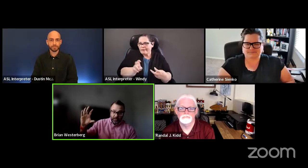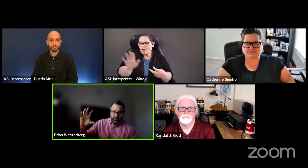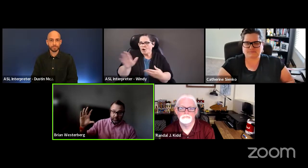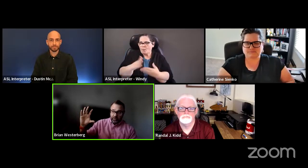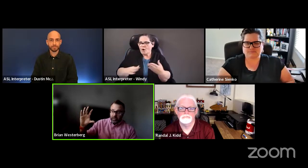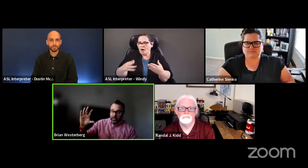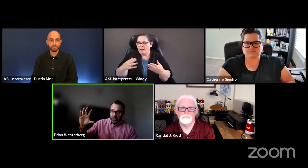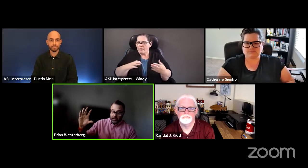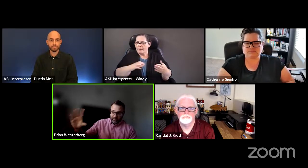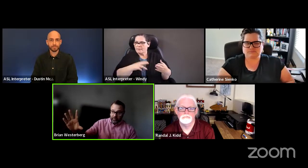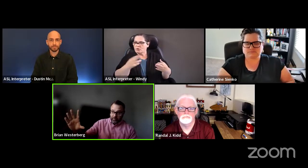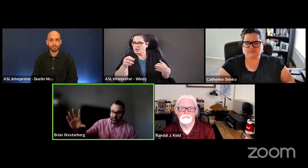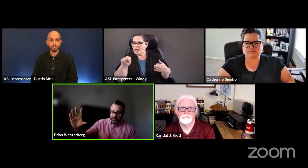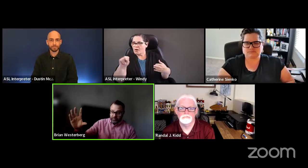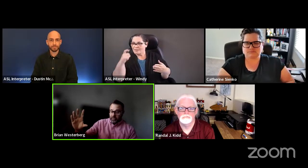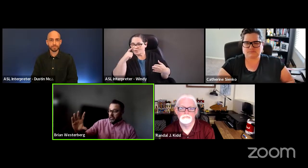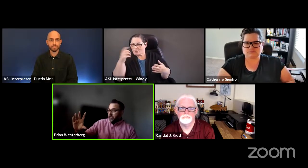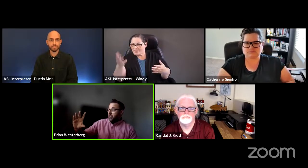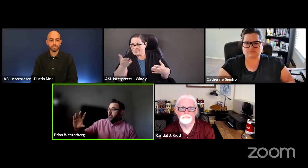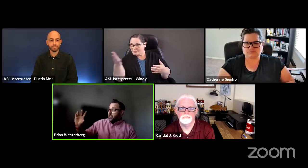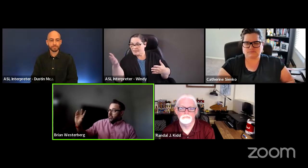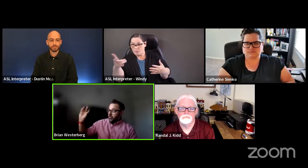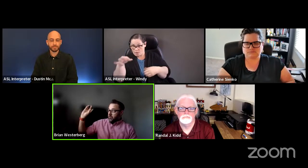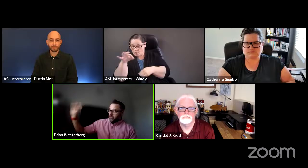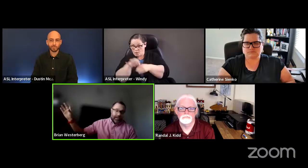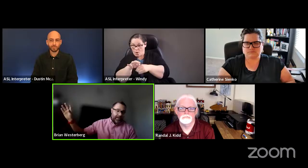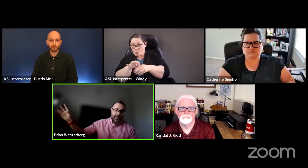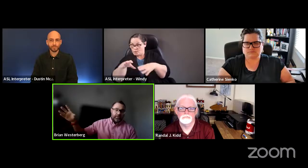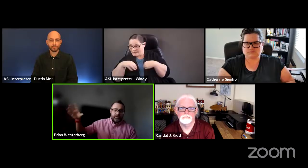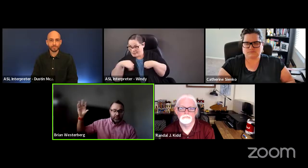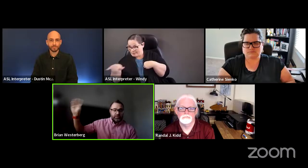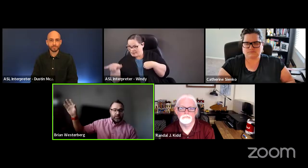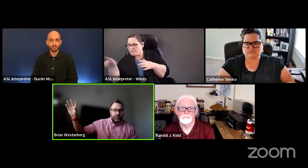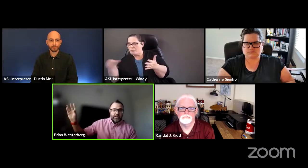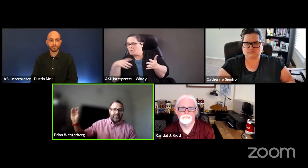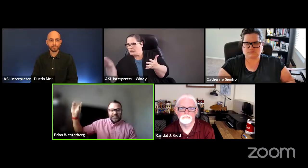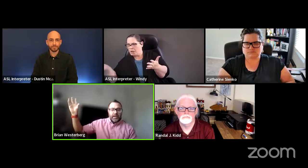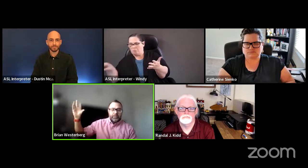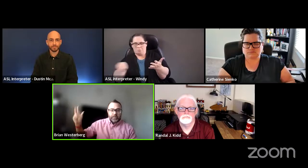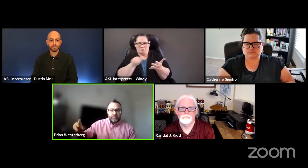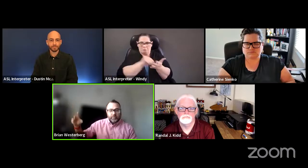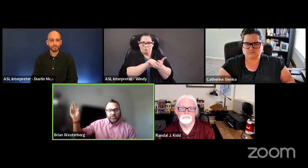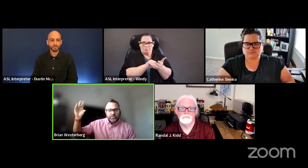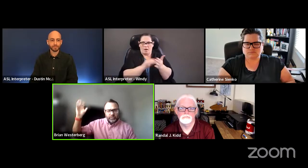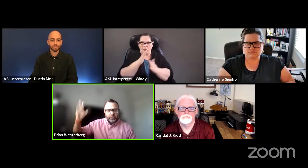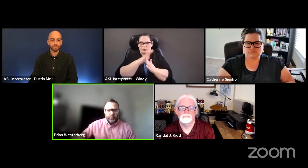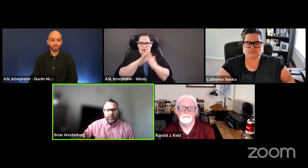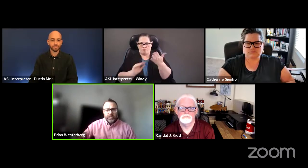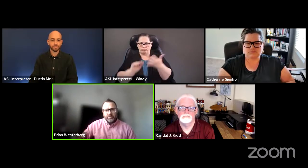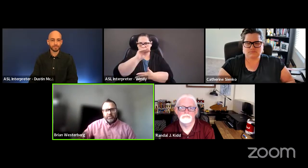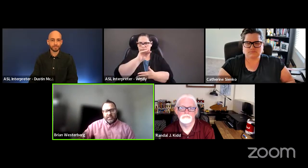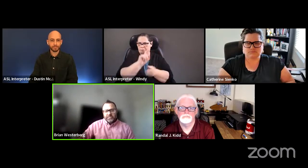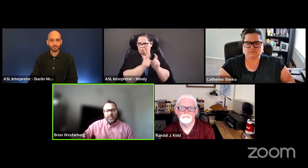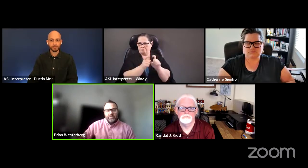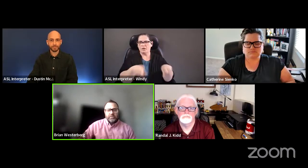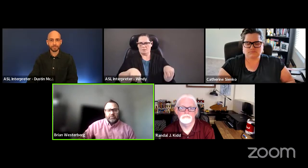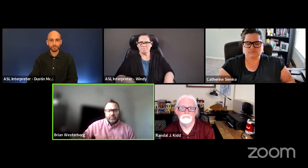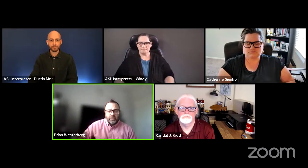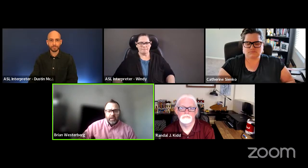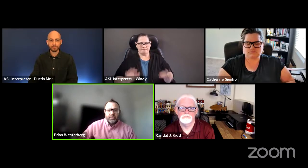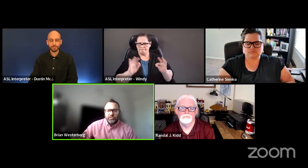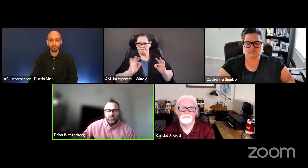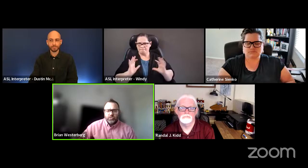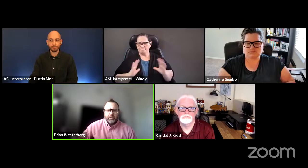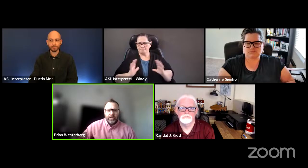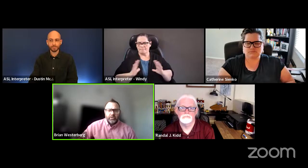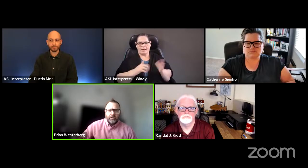Commissioner Herron, if everyone wants to vote on that, and then we can put that on those at the top of the interview questions for the rubric. That's not.